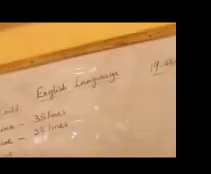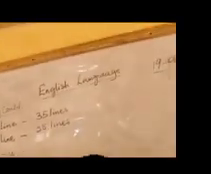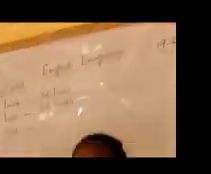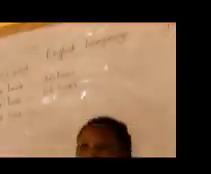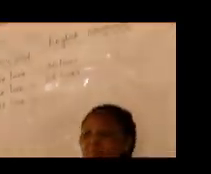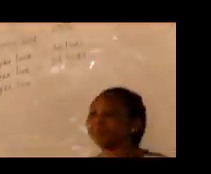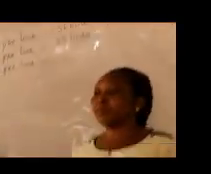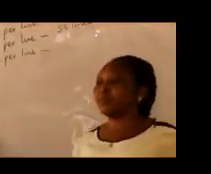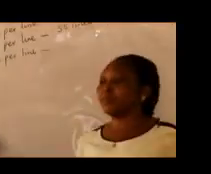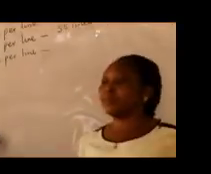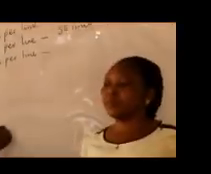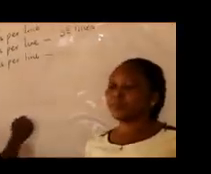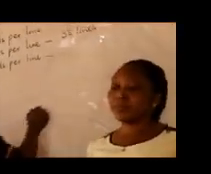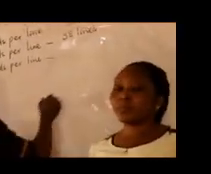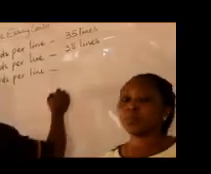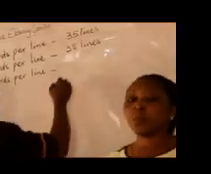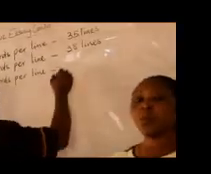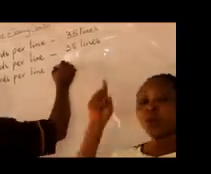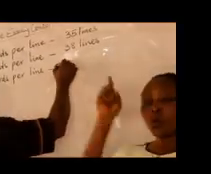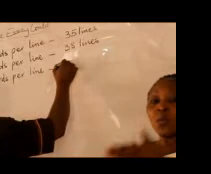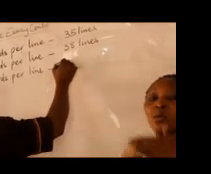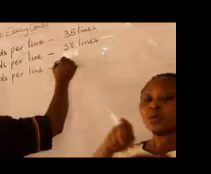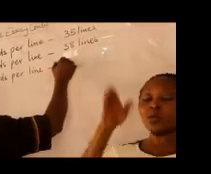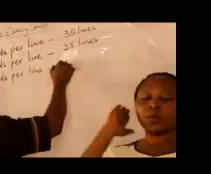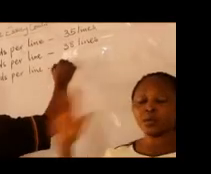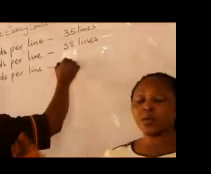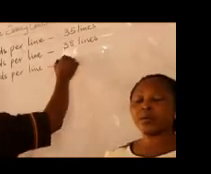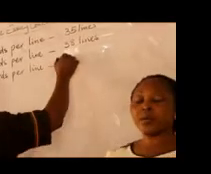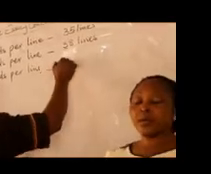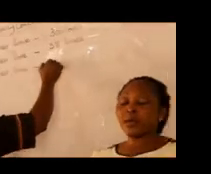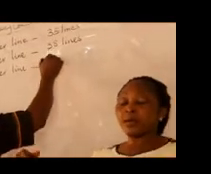so what you have to write